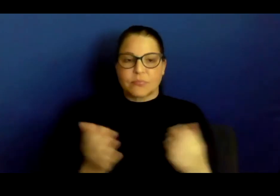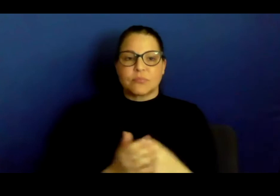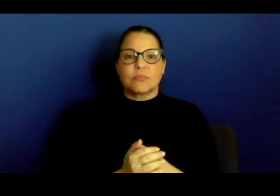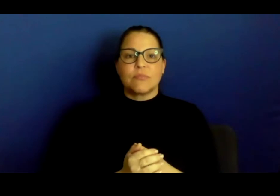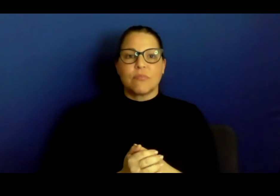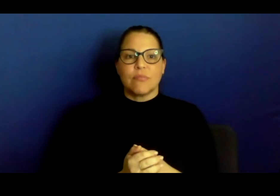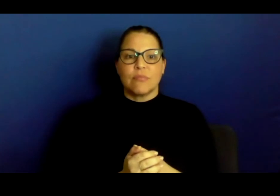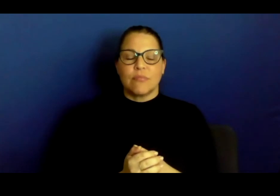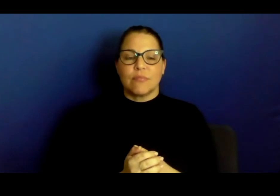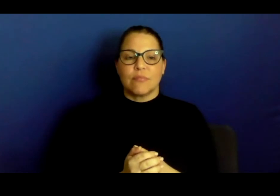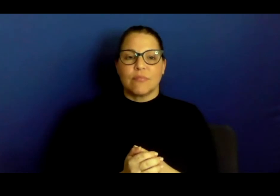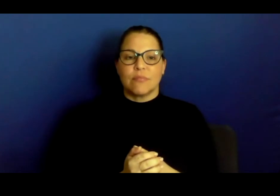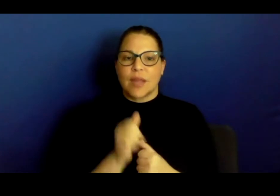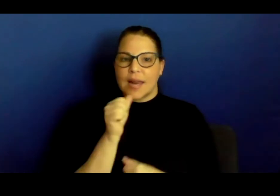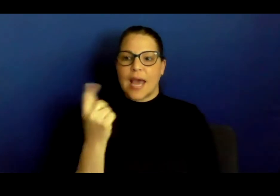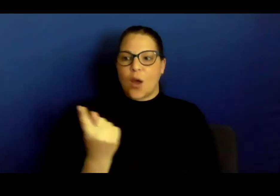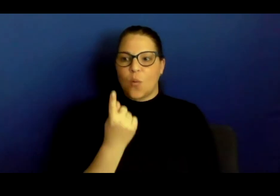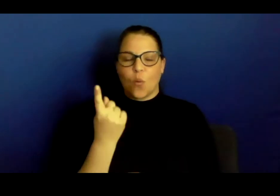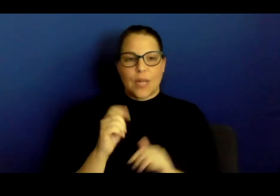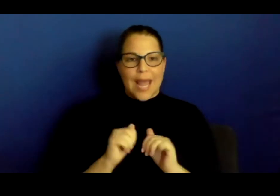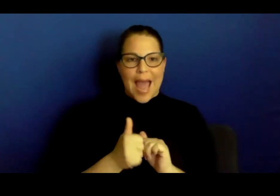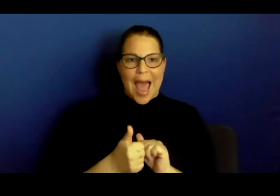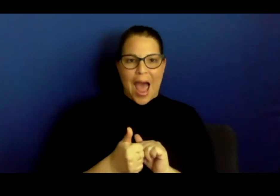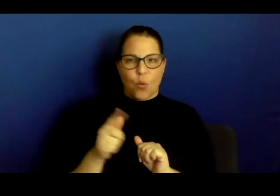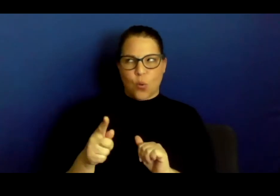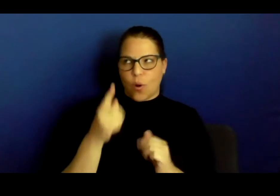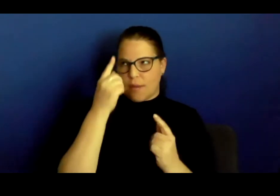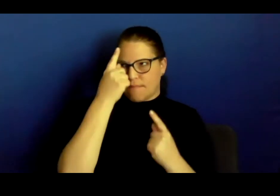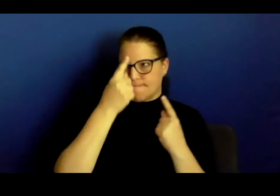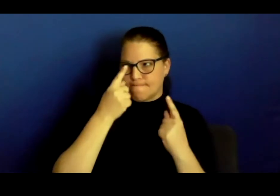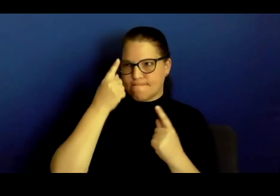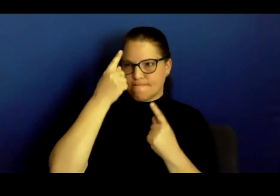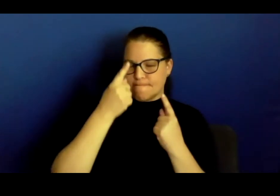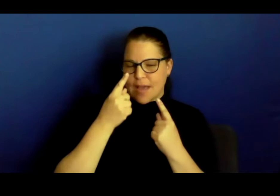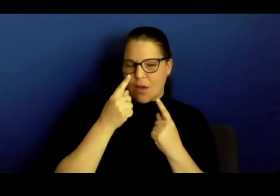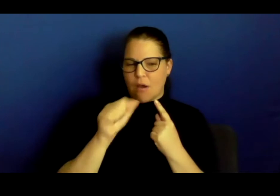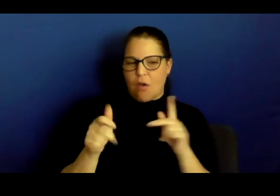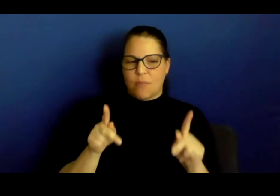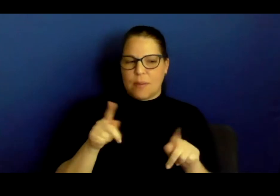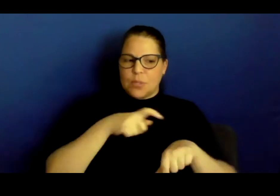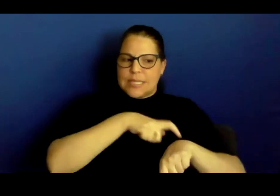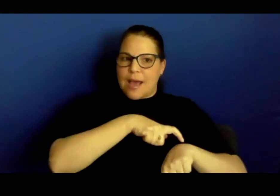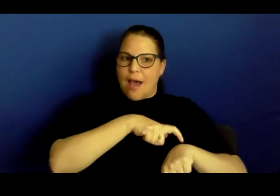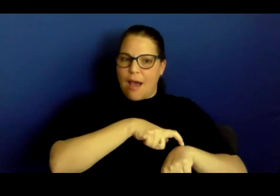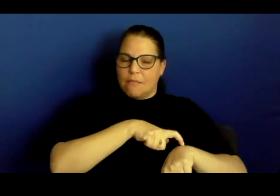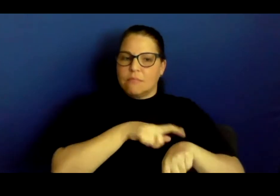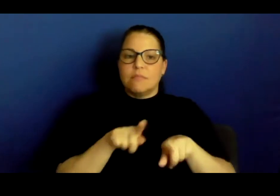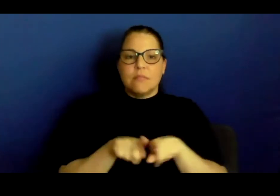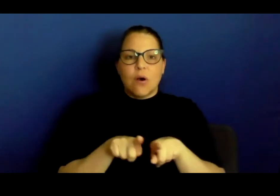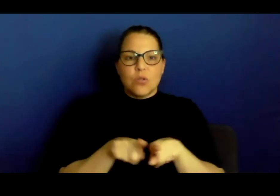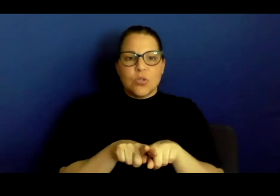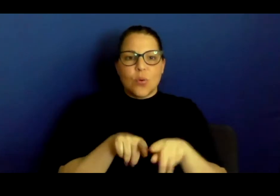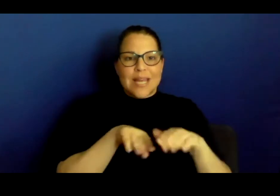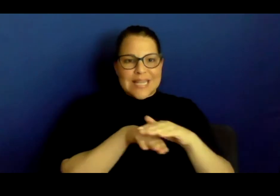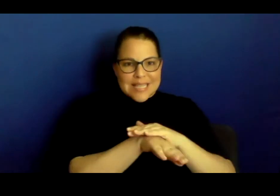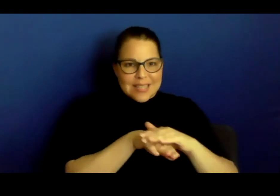Because it's not only a way in which you're being mindful of people's time, but it's also an